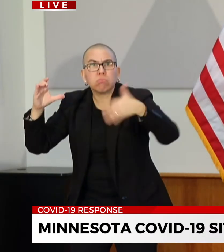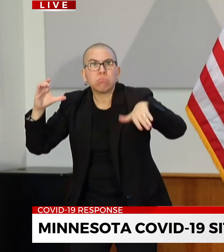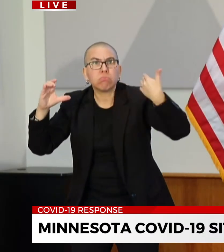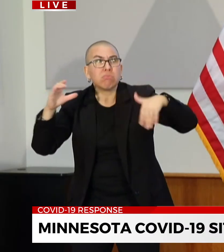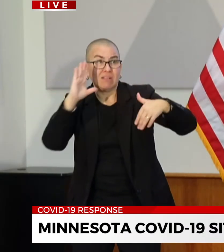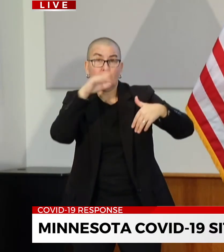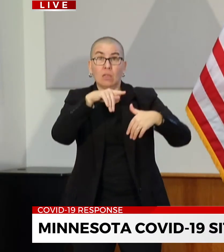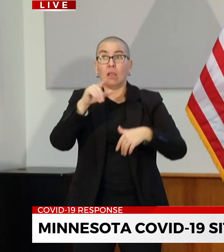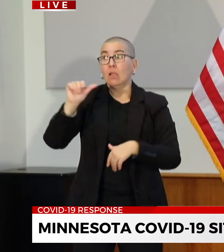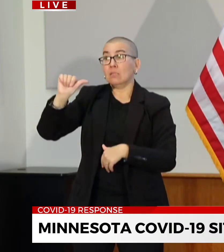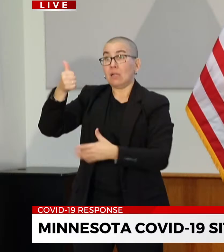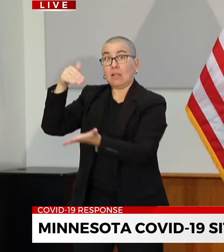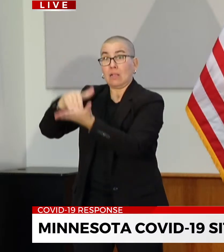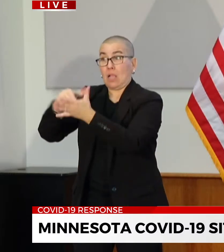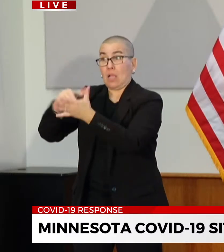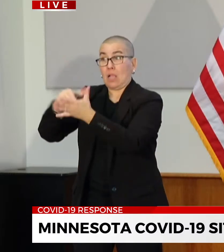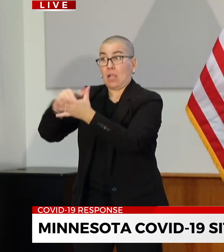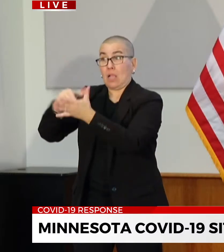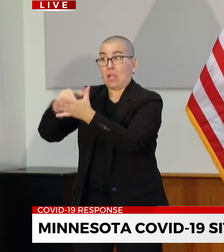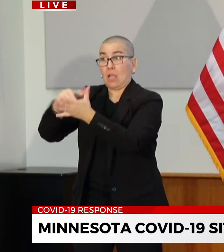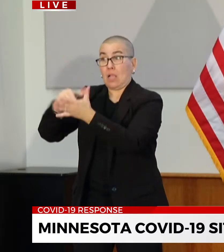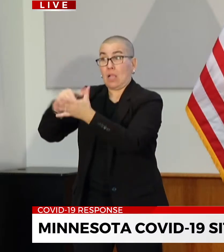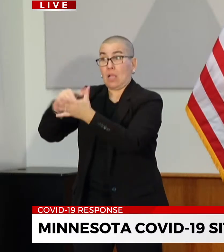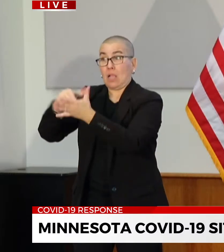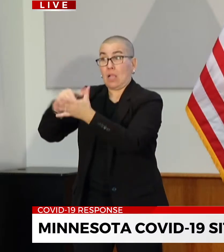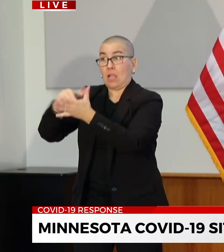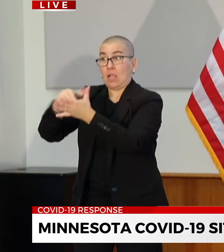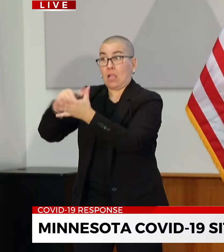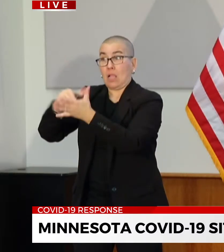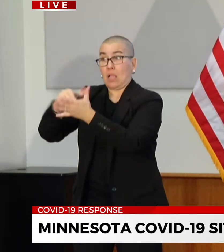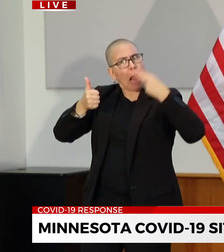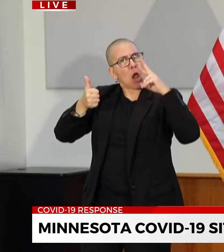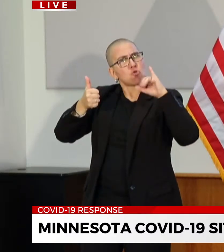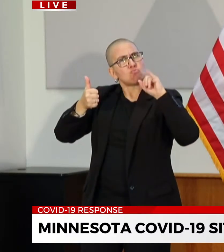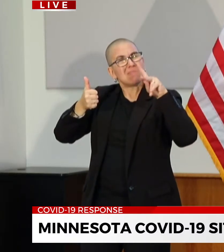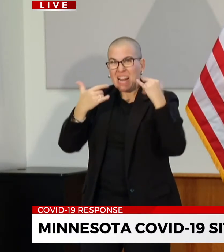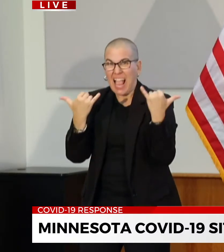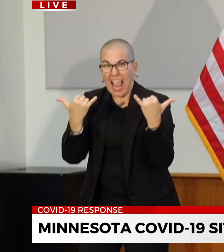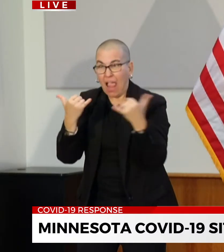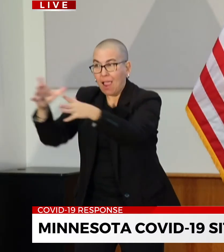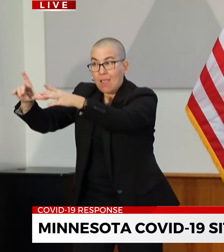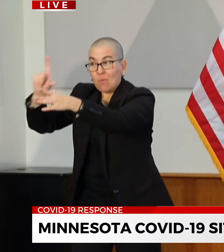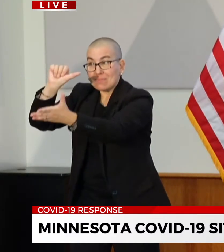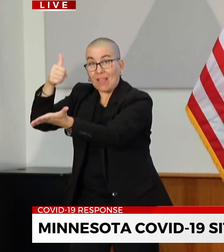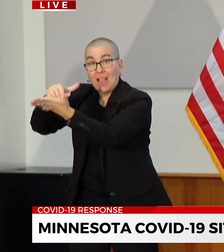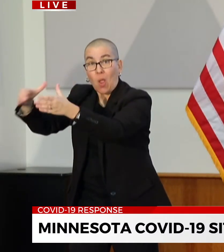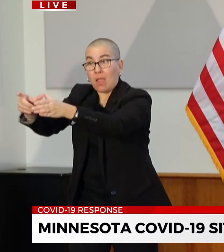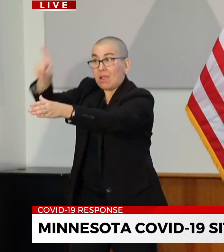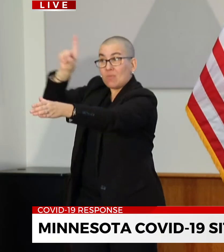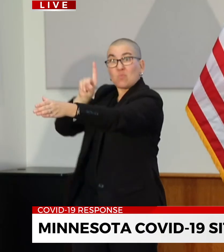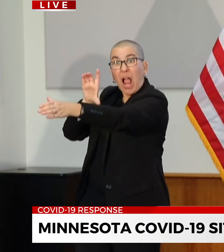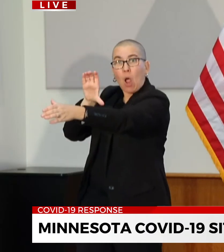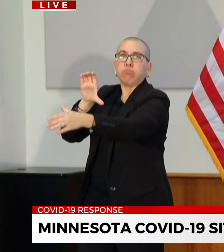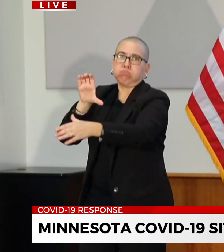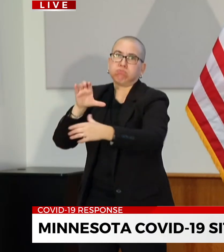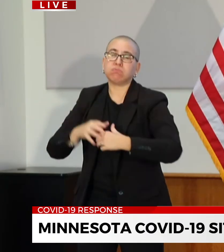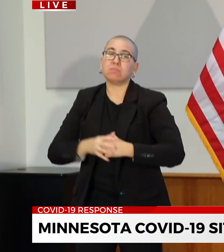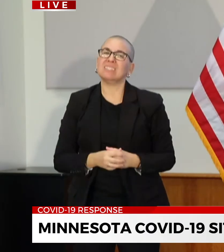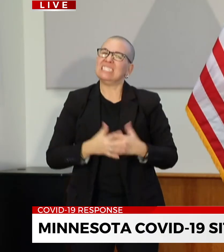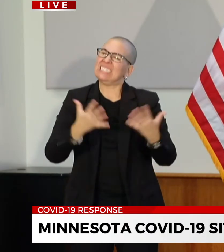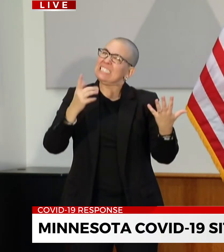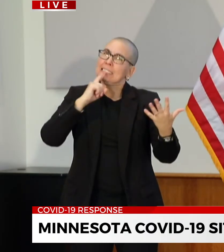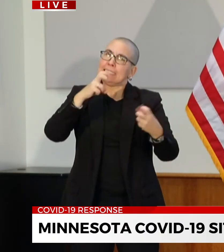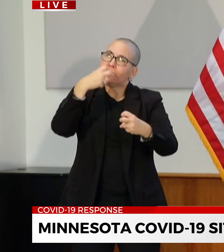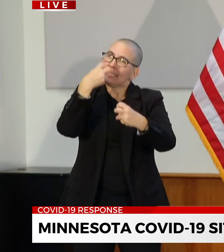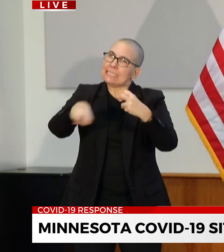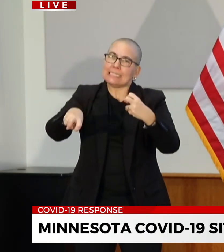for rapid rate of growth. And many of our counties are even higher. It's awfully hard to keep the virus out of our schools